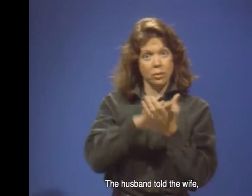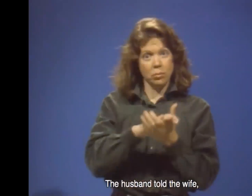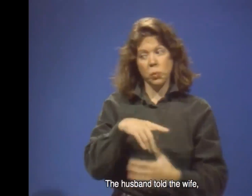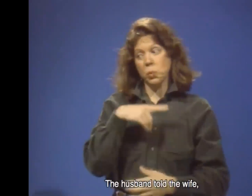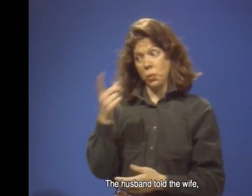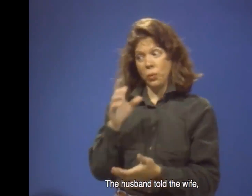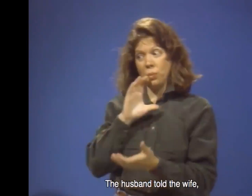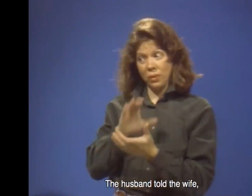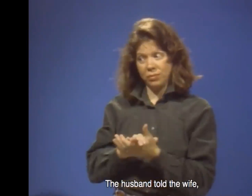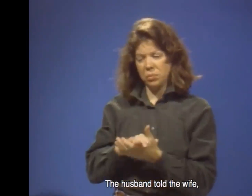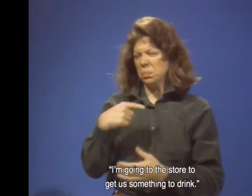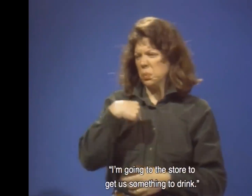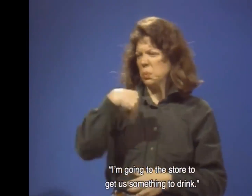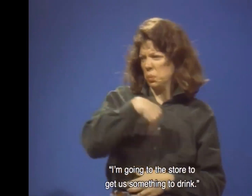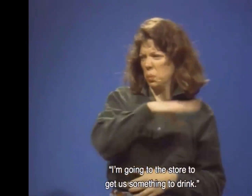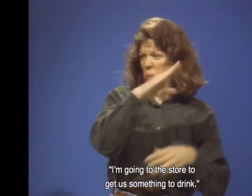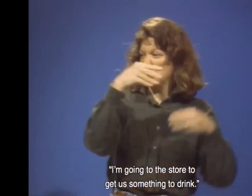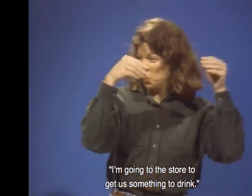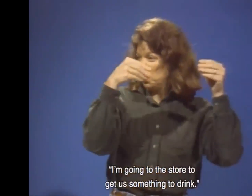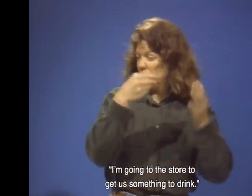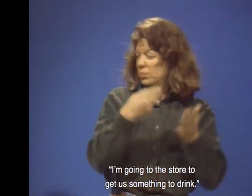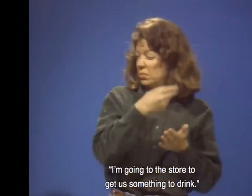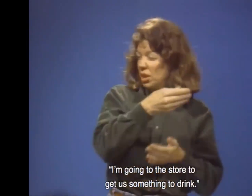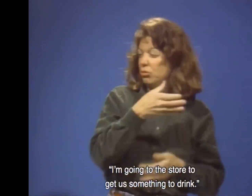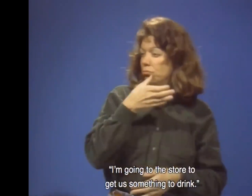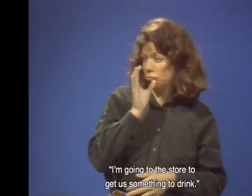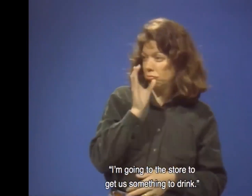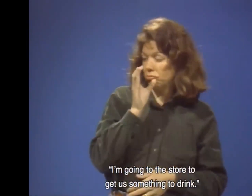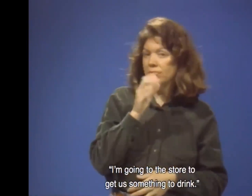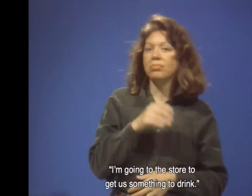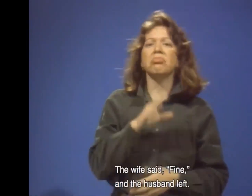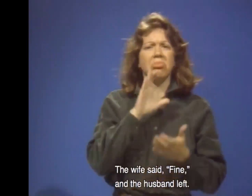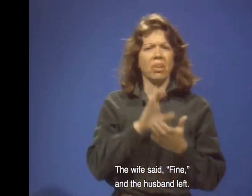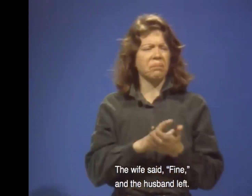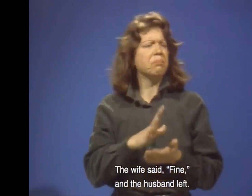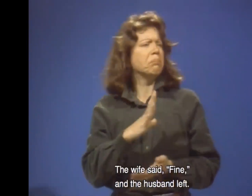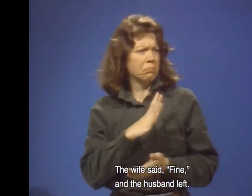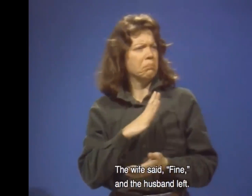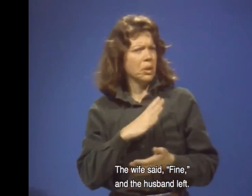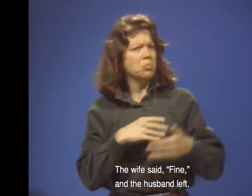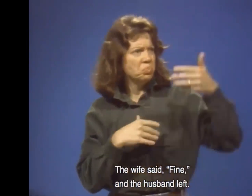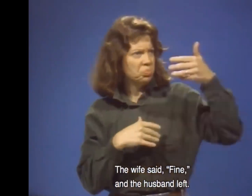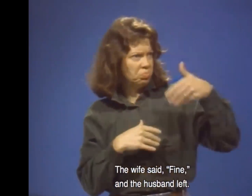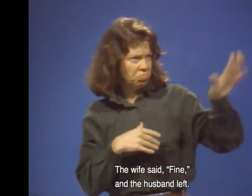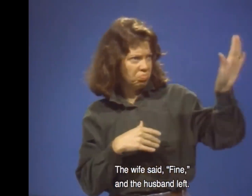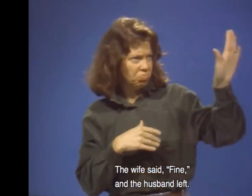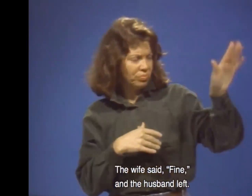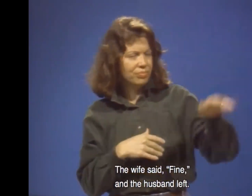fine. Husband tells the wife, "I'm gonna go to the store, buy us a drink." The wife says, "Fine," and the